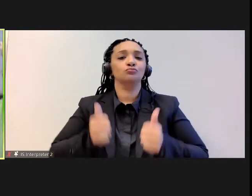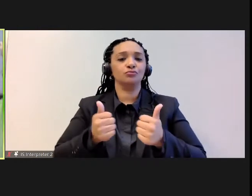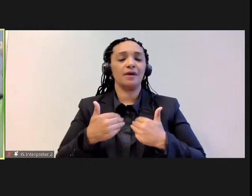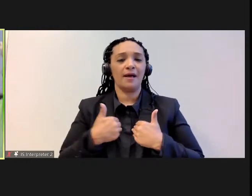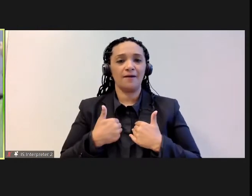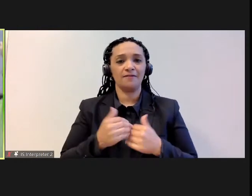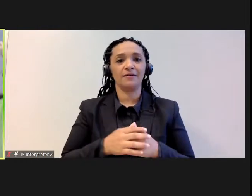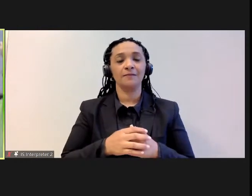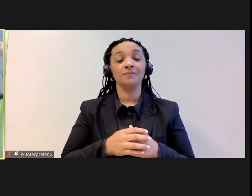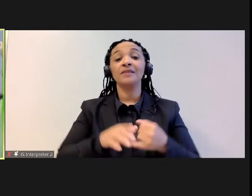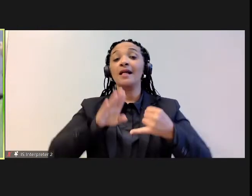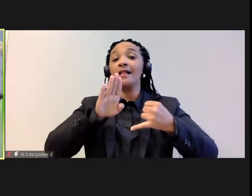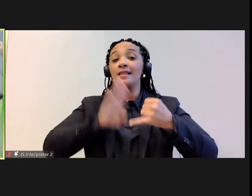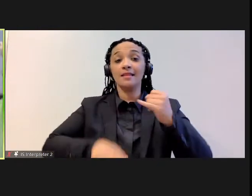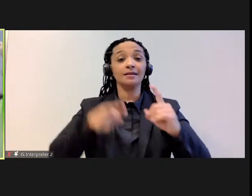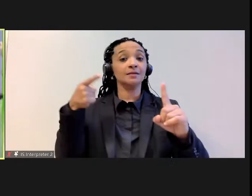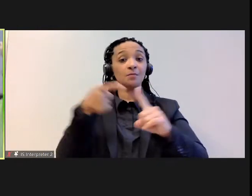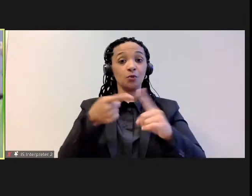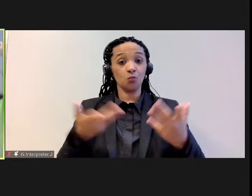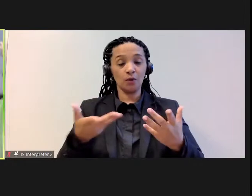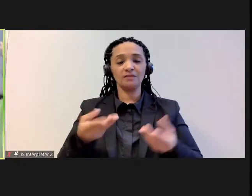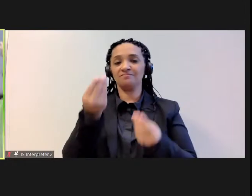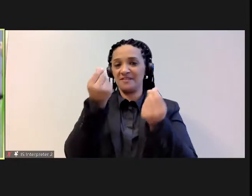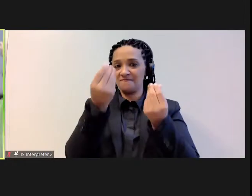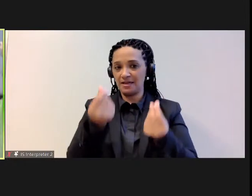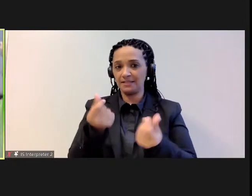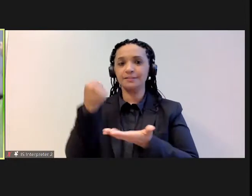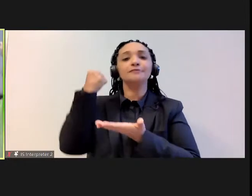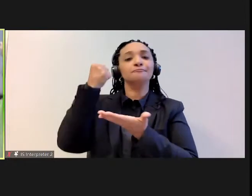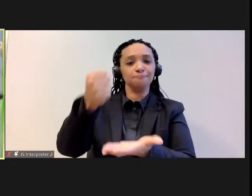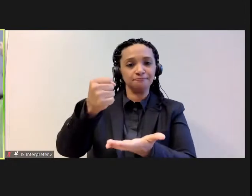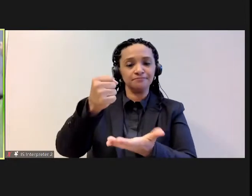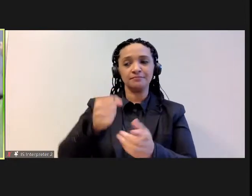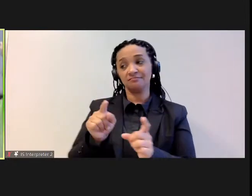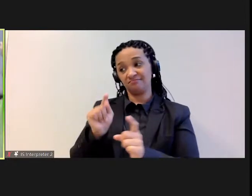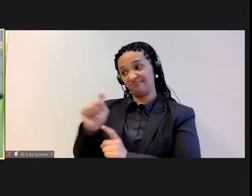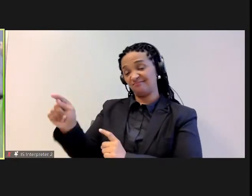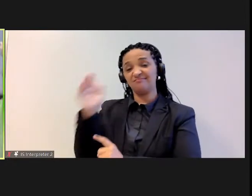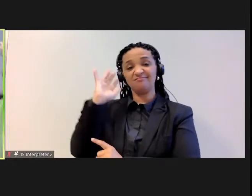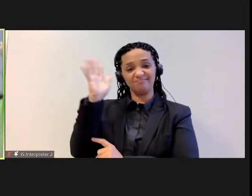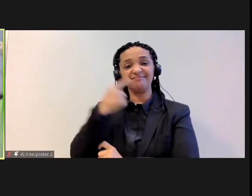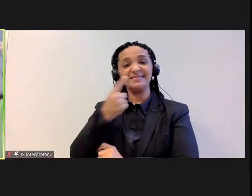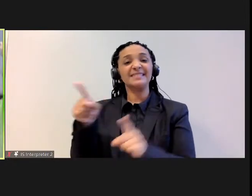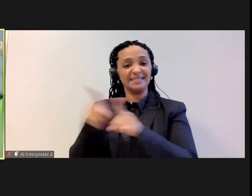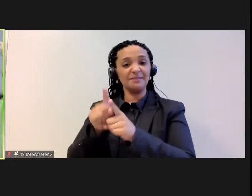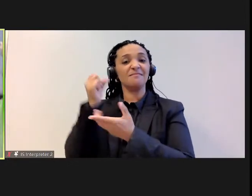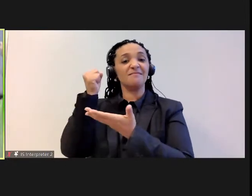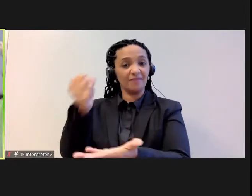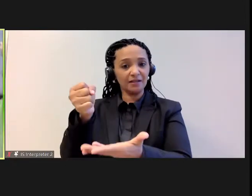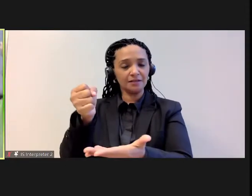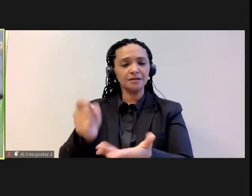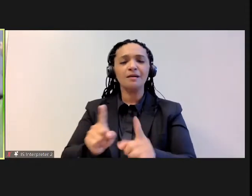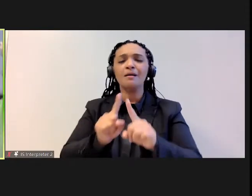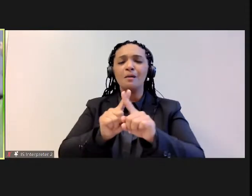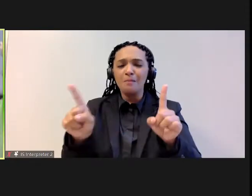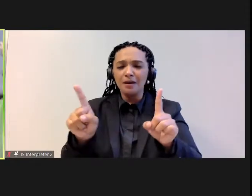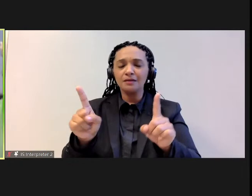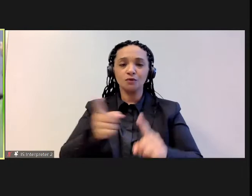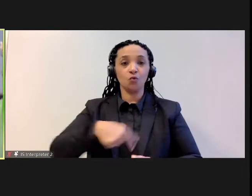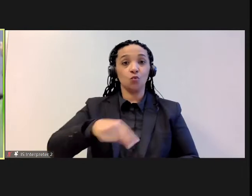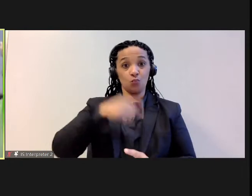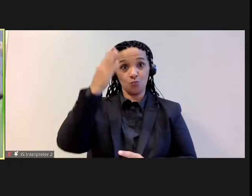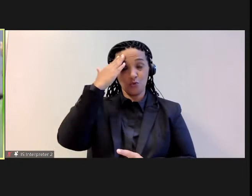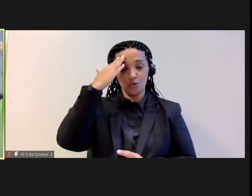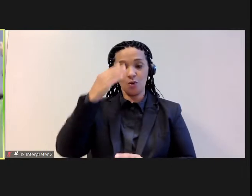ground. Final point, financing. Colleagues have touched on financing, but clearly what we know, the current